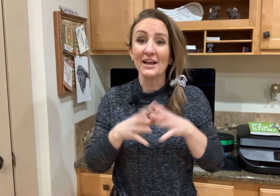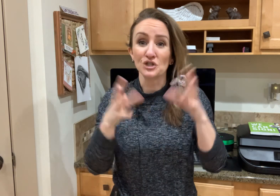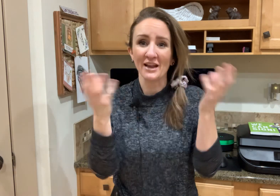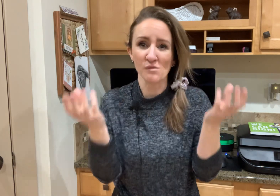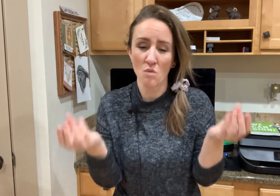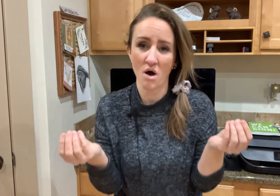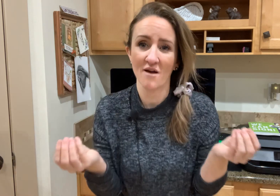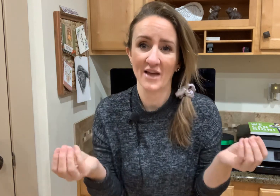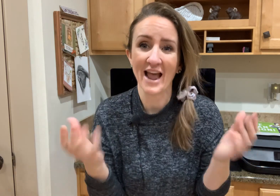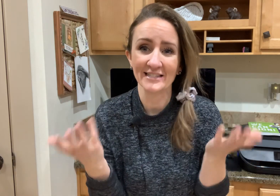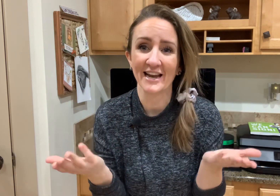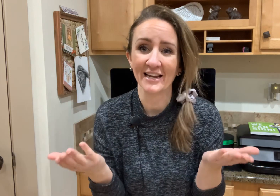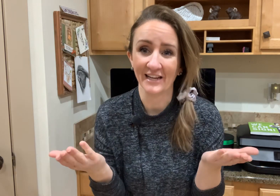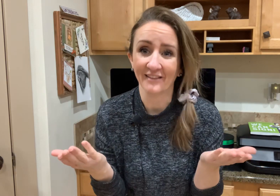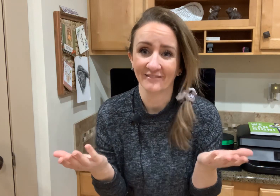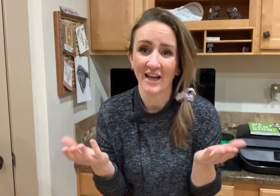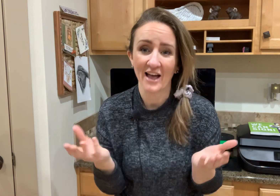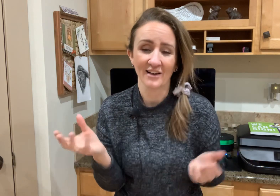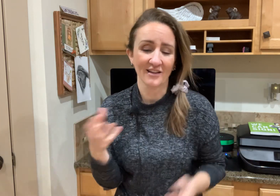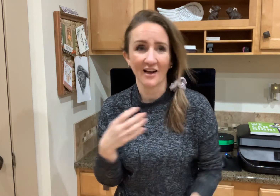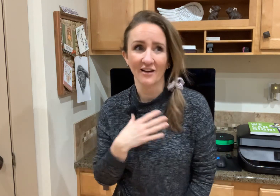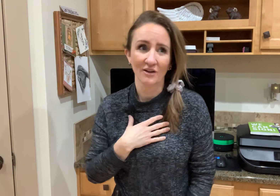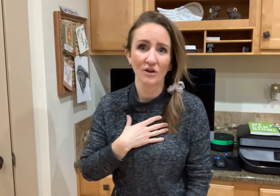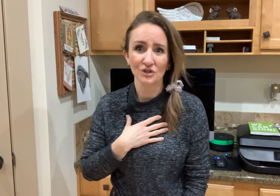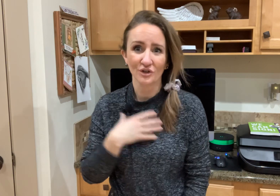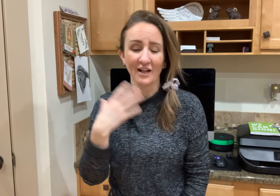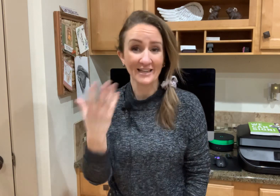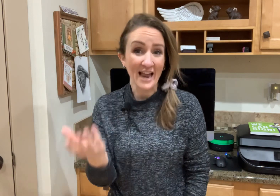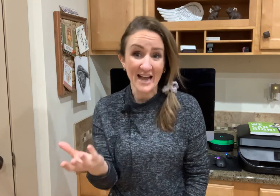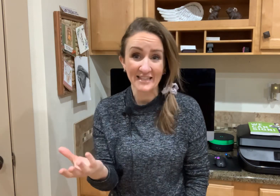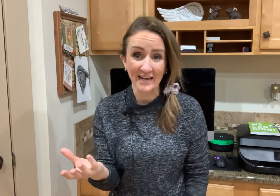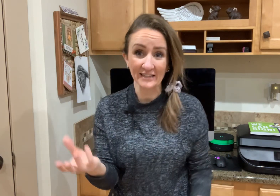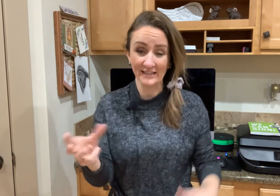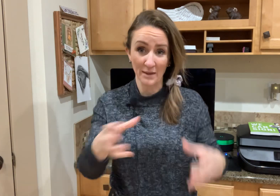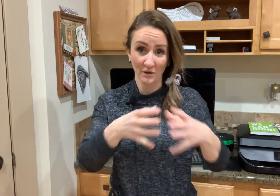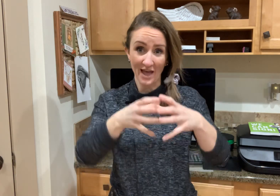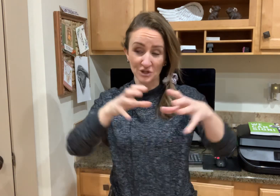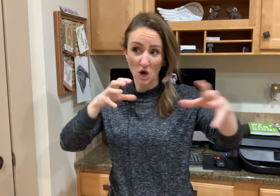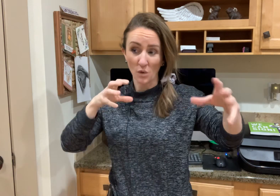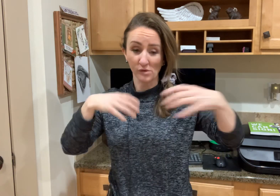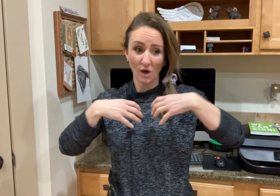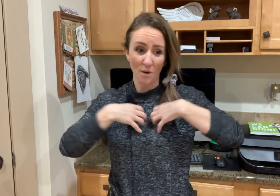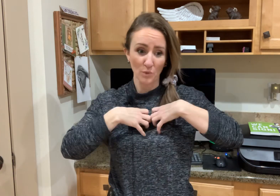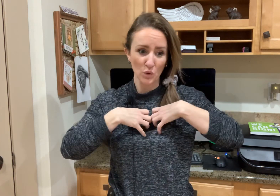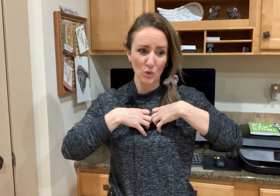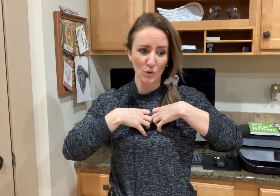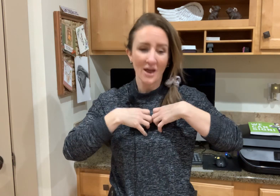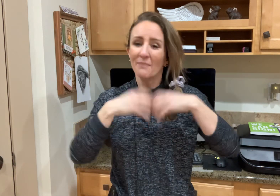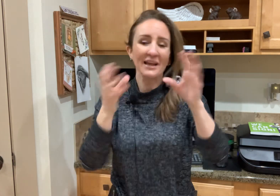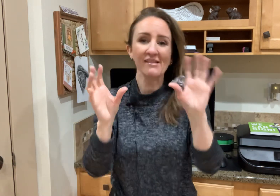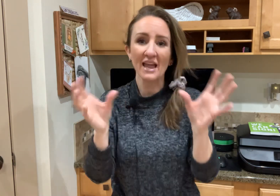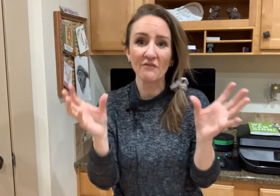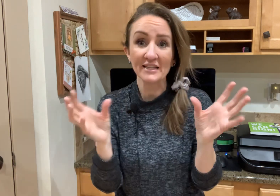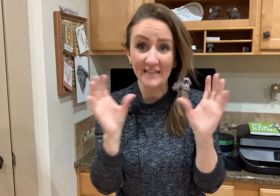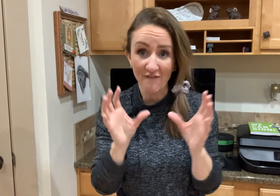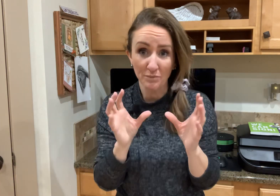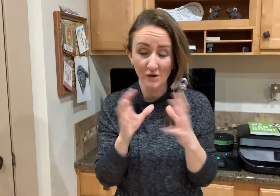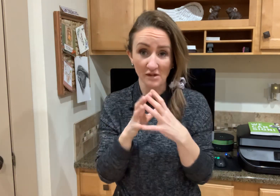it's more of an identity, a cultural, an identity label that shows who, because if a deaf person